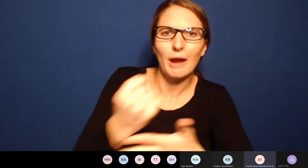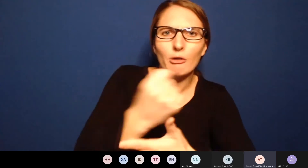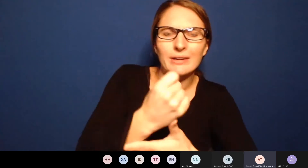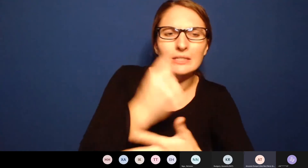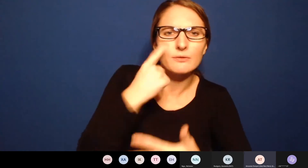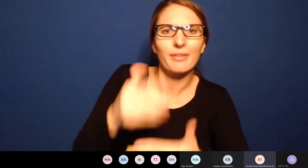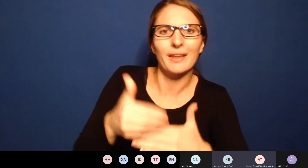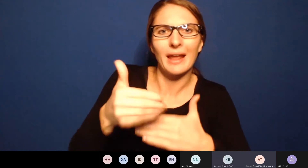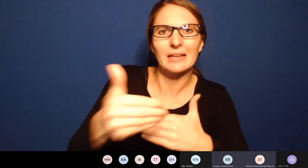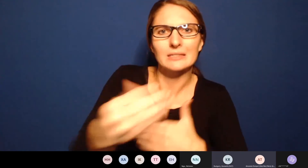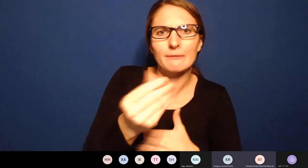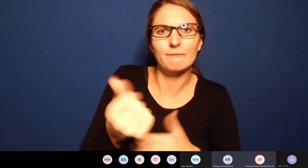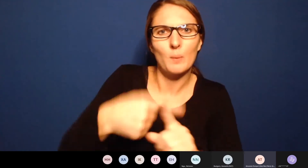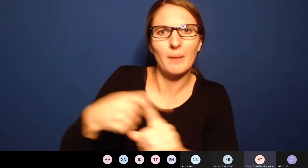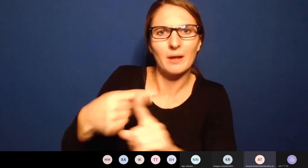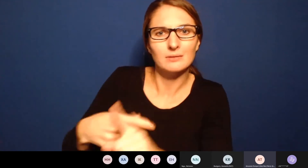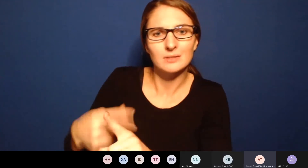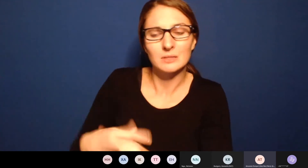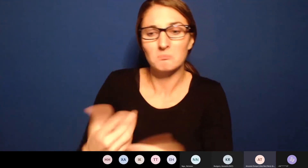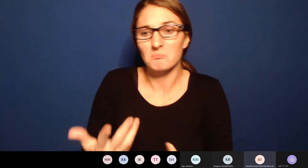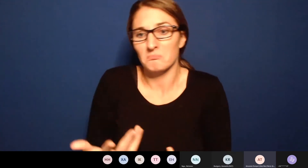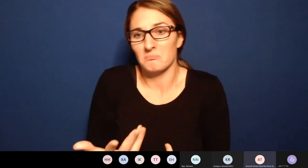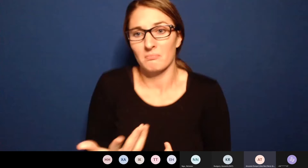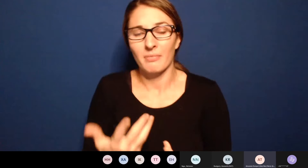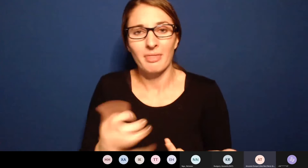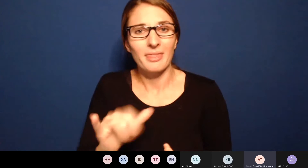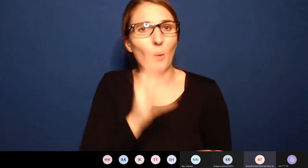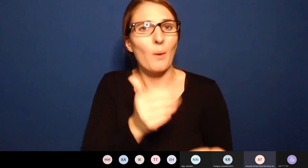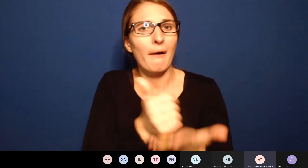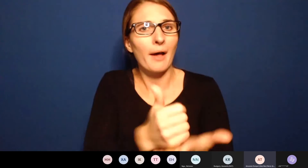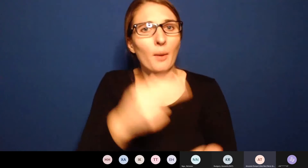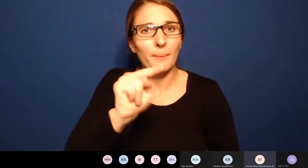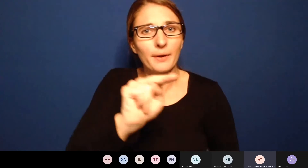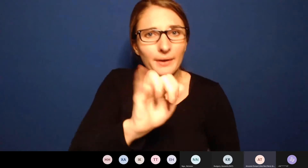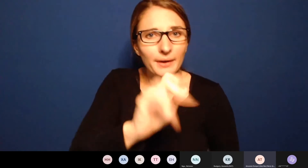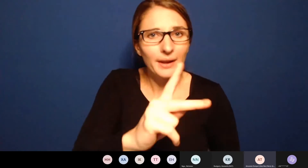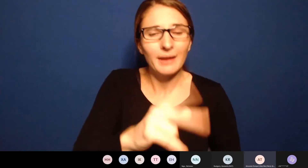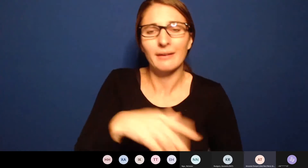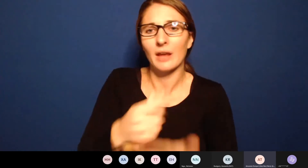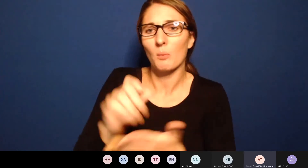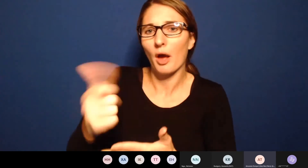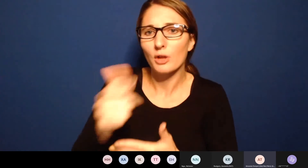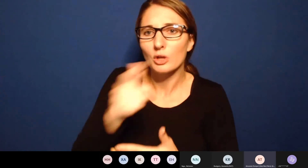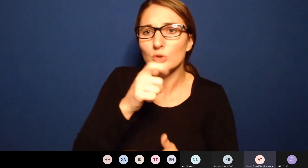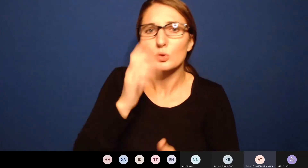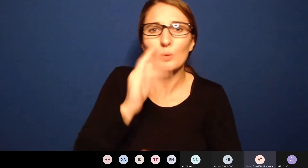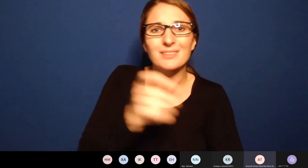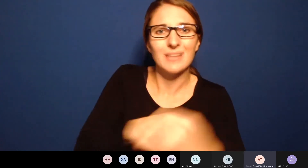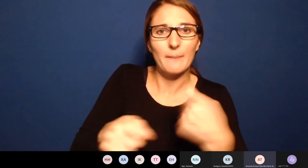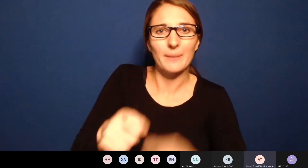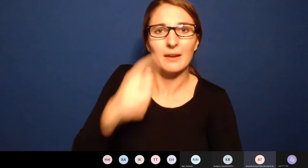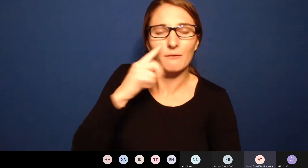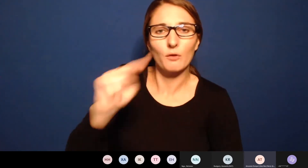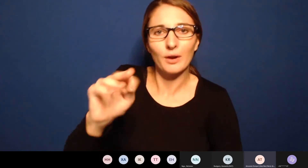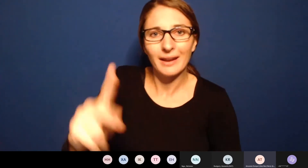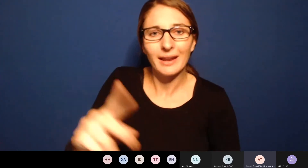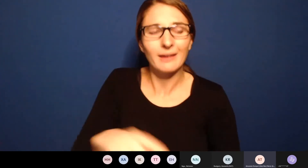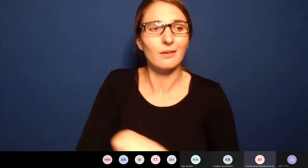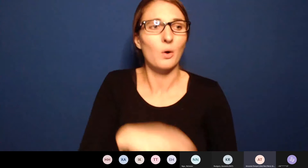next few months? And that helps Nick, that helps others who are stepping in for Nick while he's out, or for David while he's